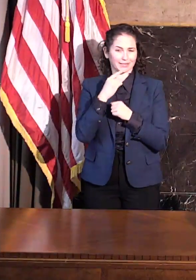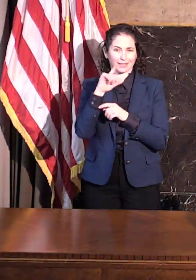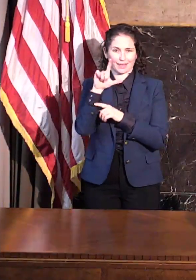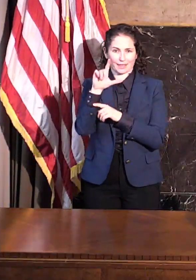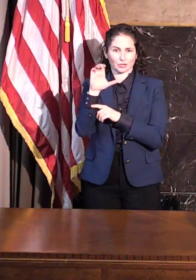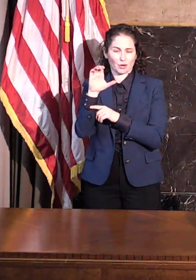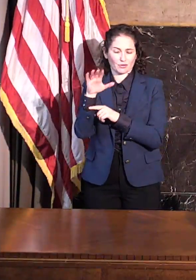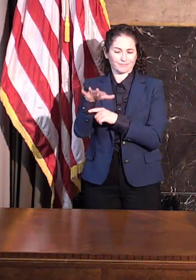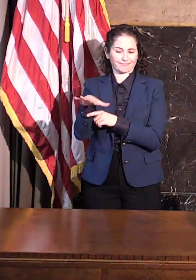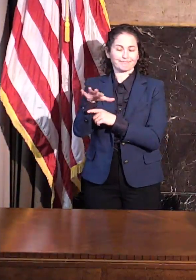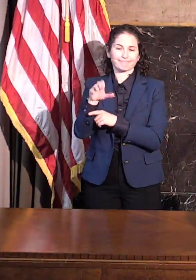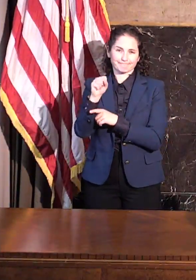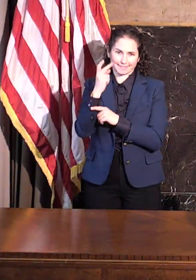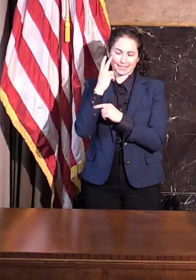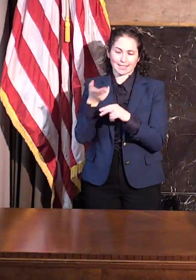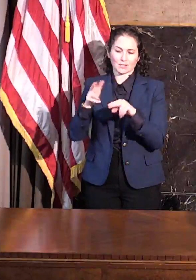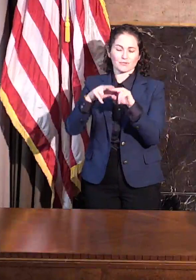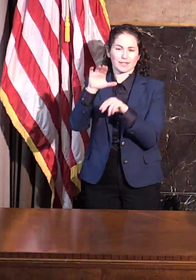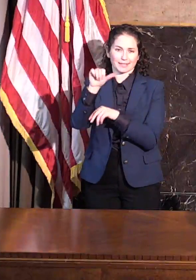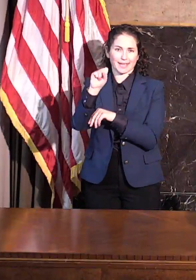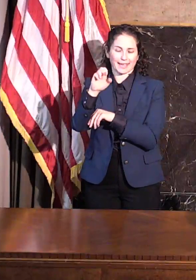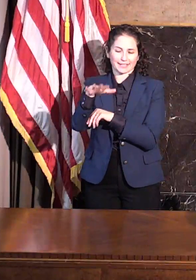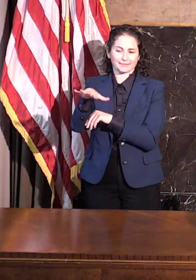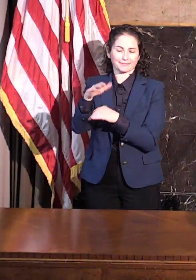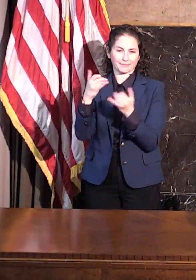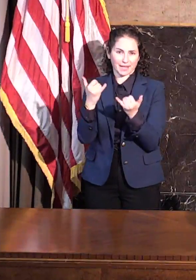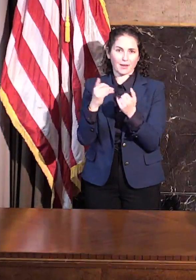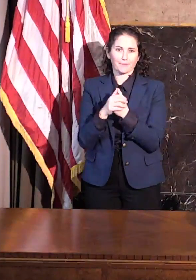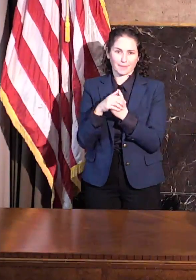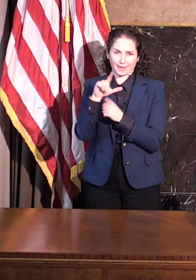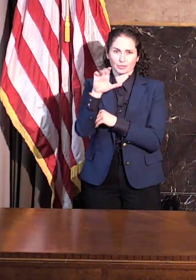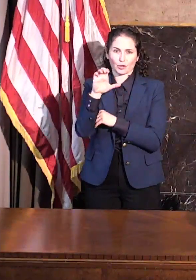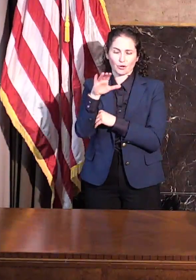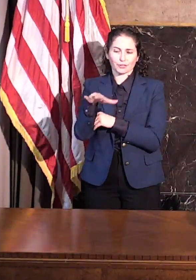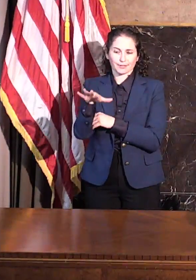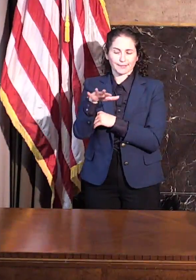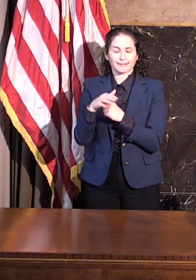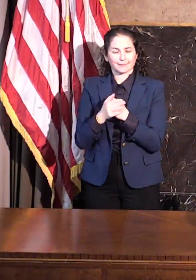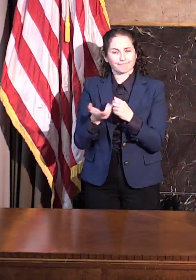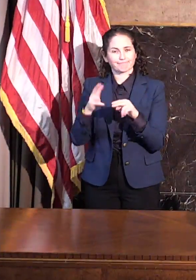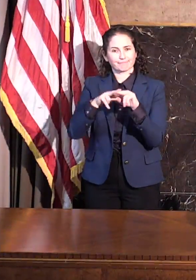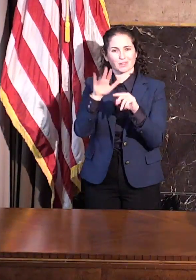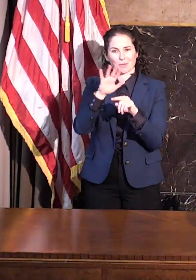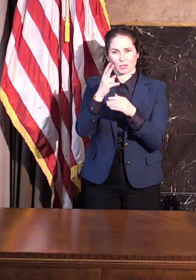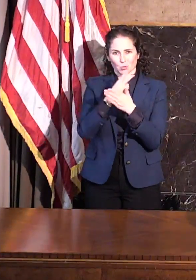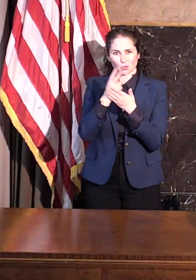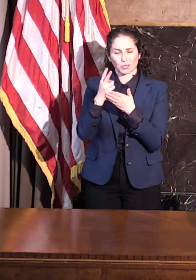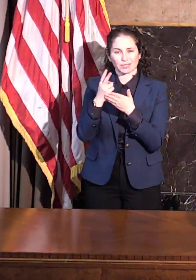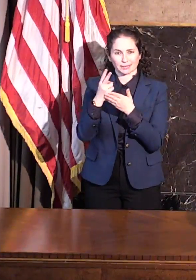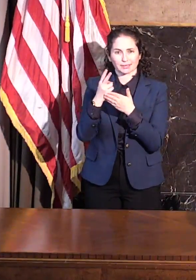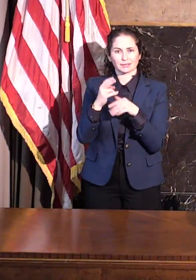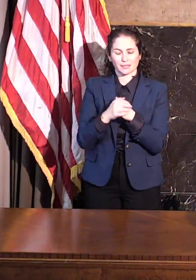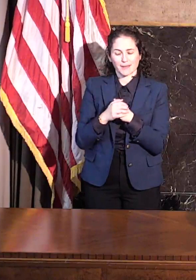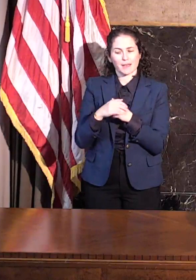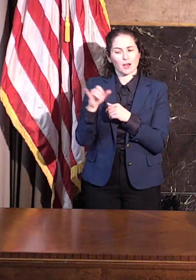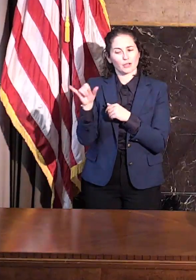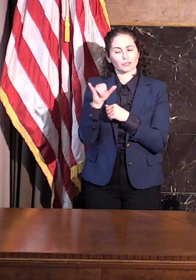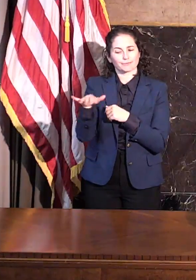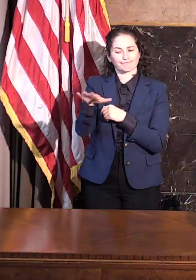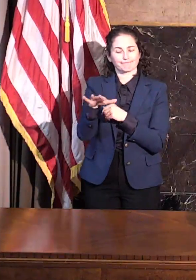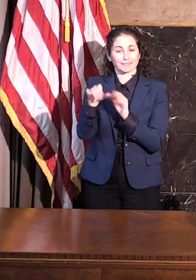all about access to vaccine and how to connect people to vaccine. The one area that I am